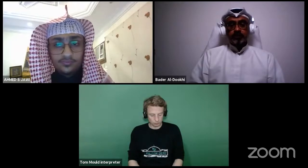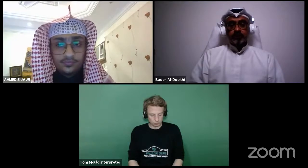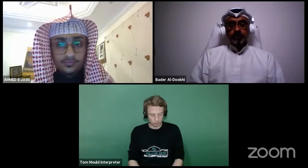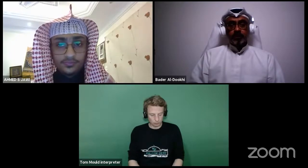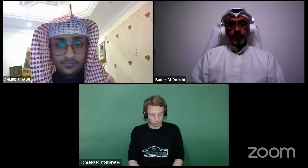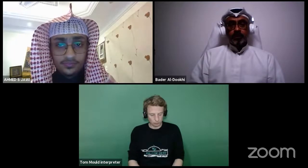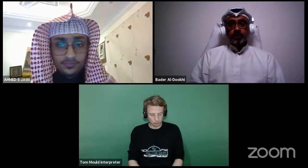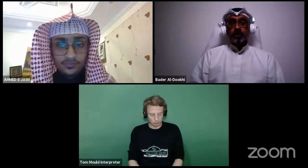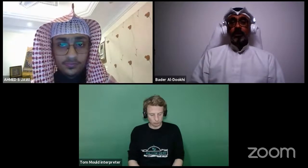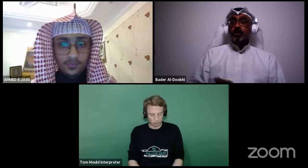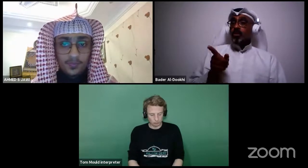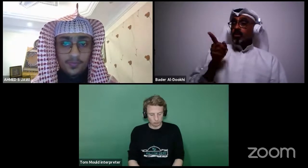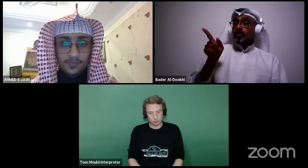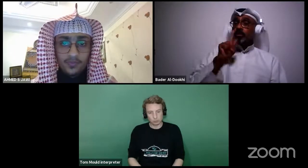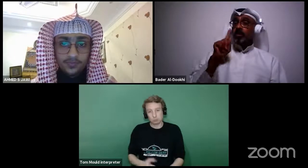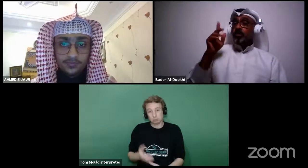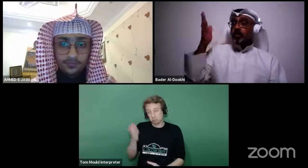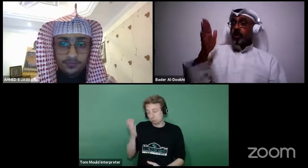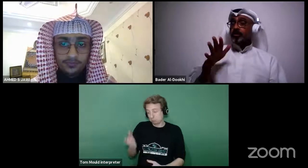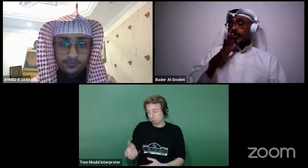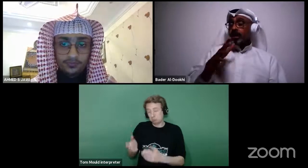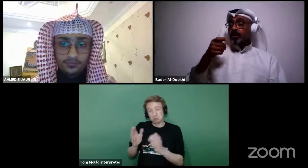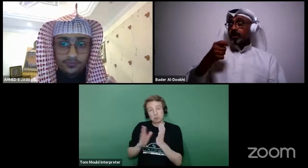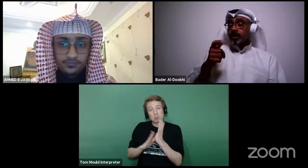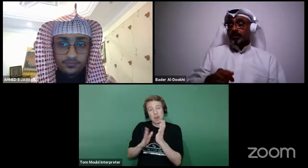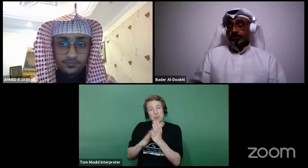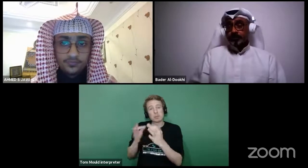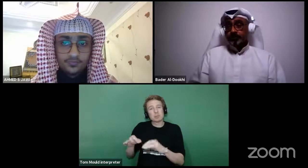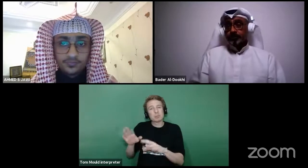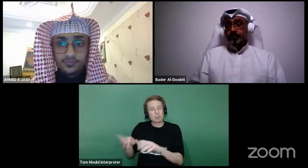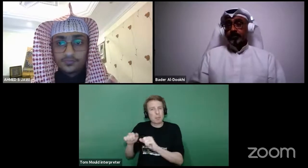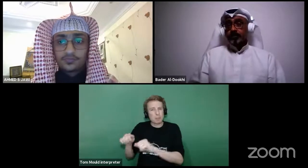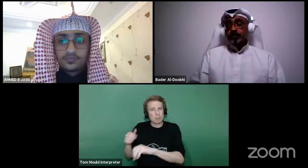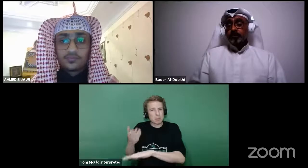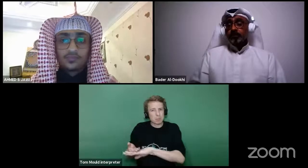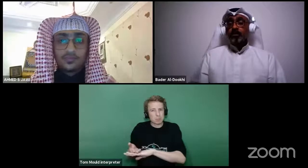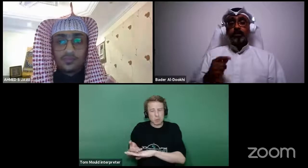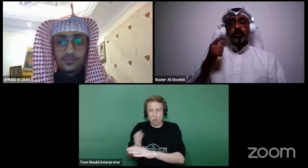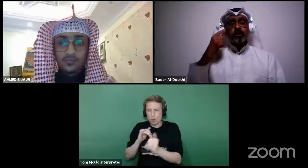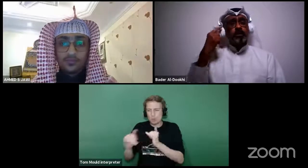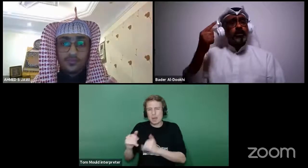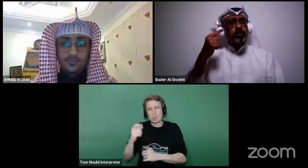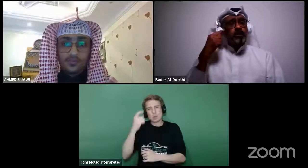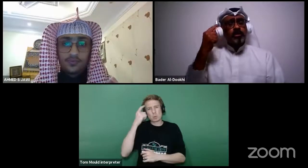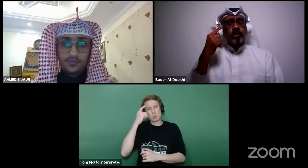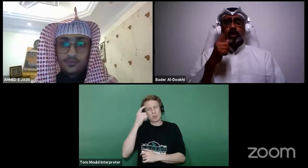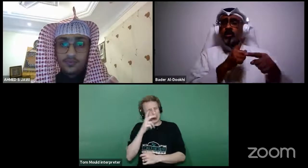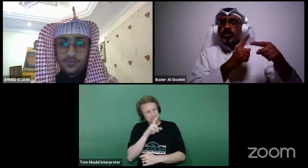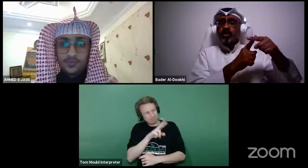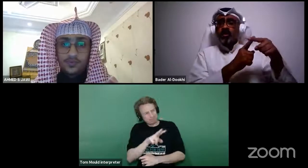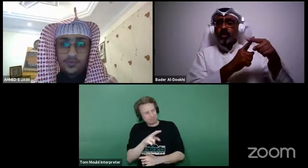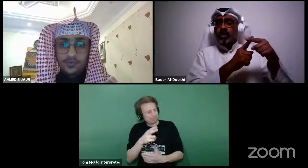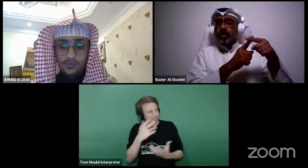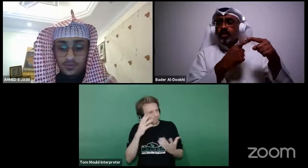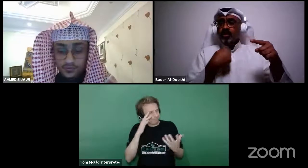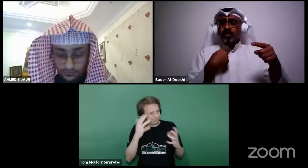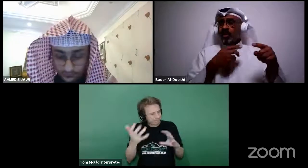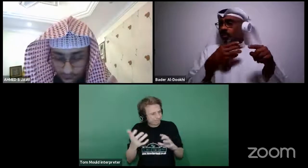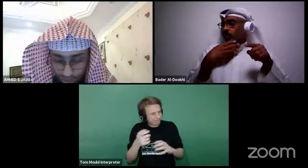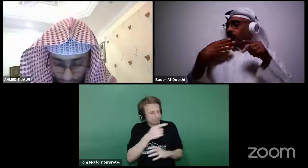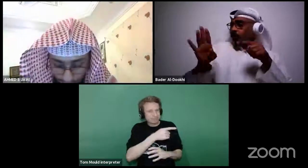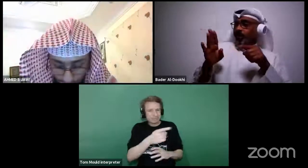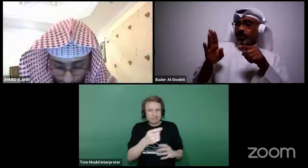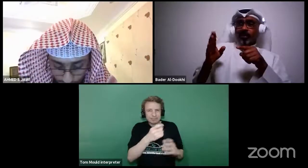And if you, O Muhammad, peace and blessings be upon him, wonder at these polytheists who deny your message of